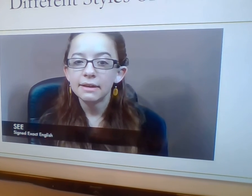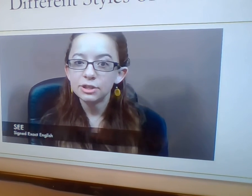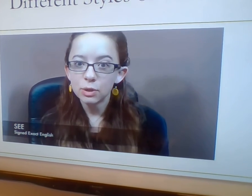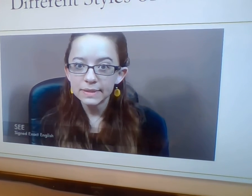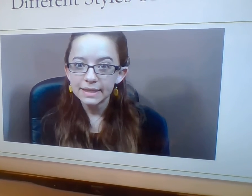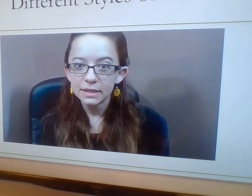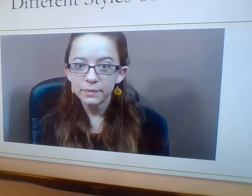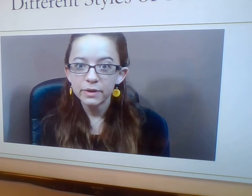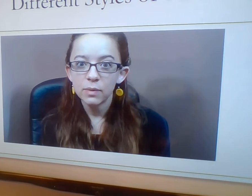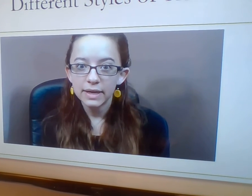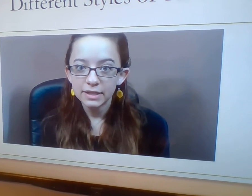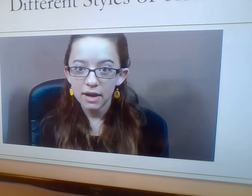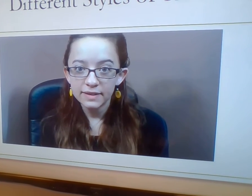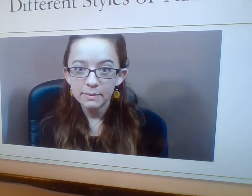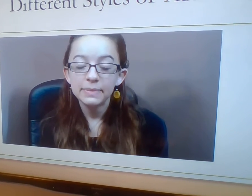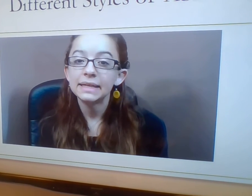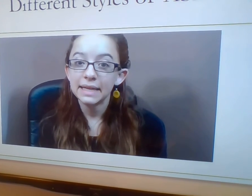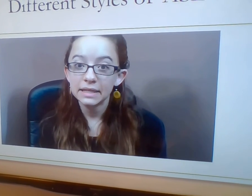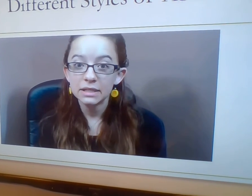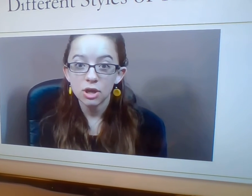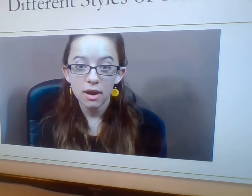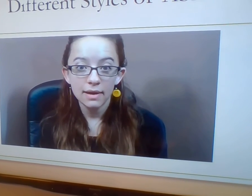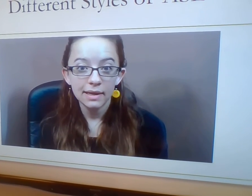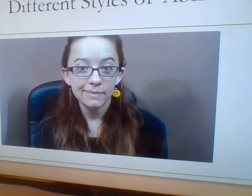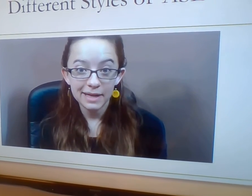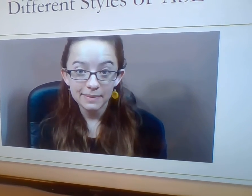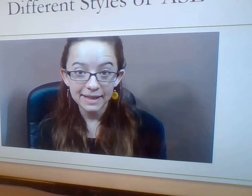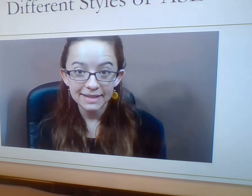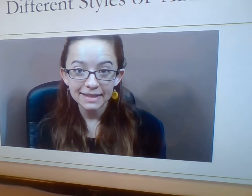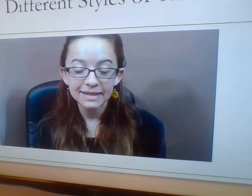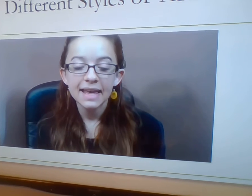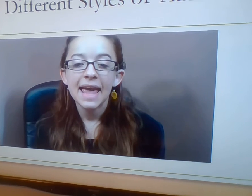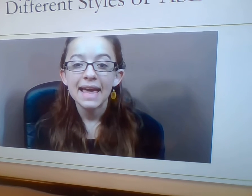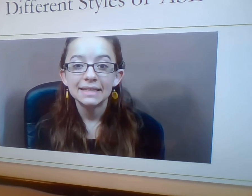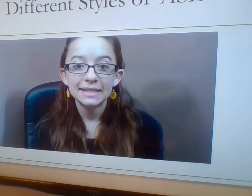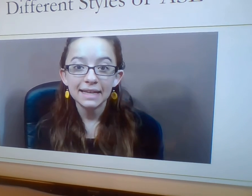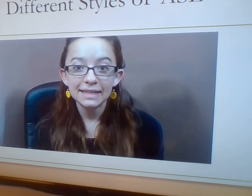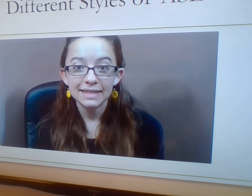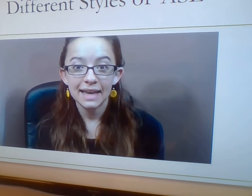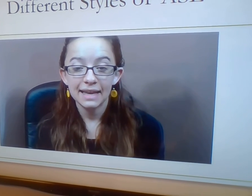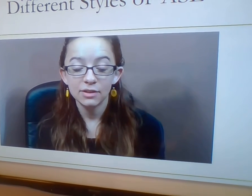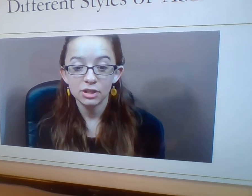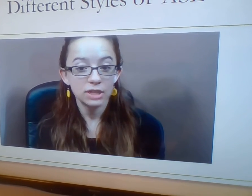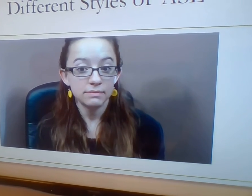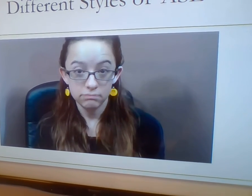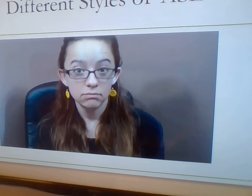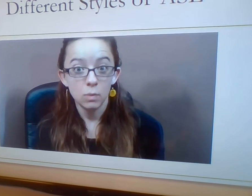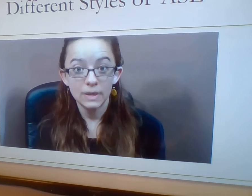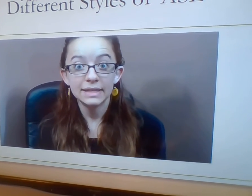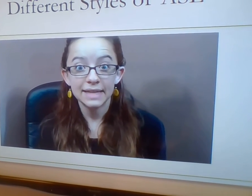I don't see this one quite as often, but it is taught in many places, and Signed Exact English is what it says.